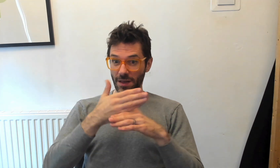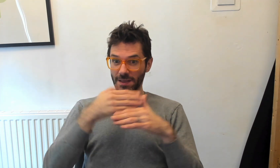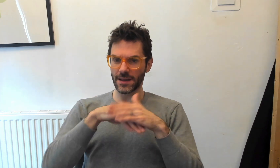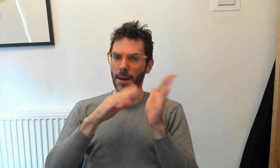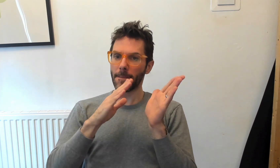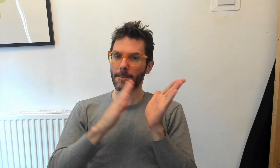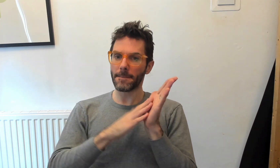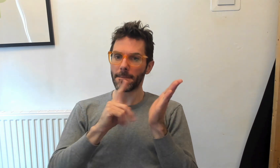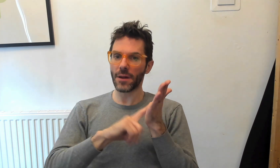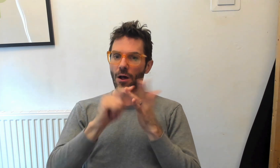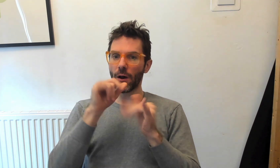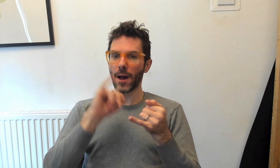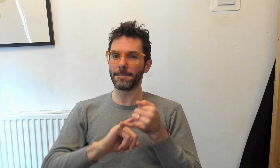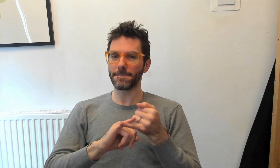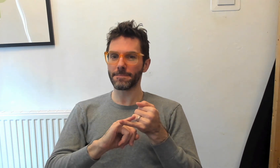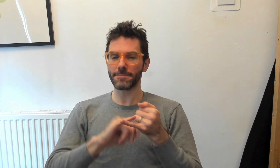If you work in MLOps,